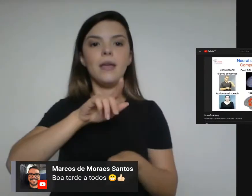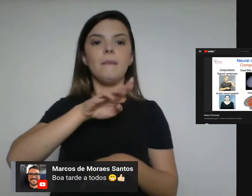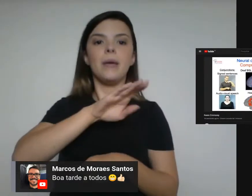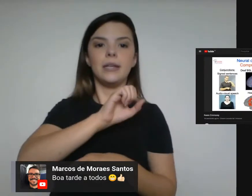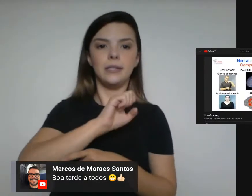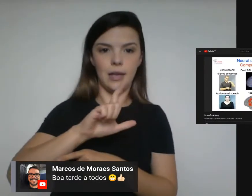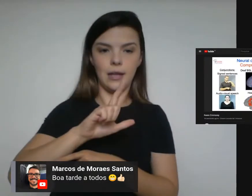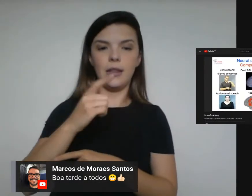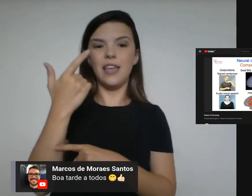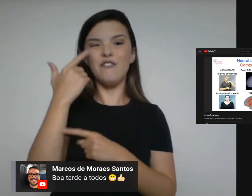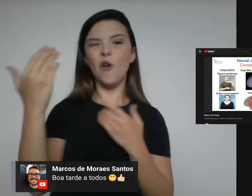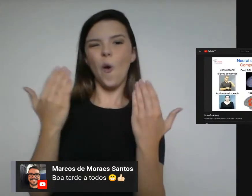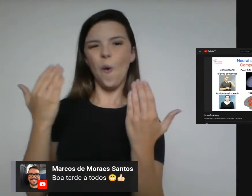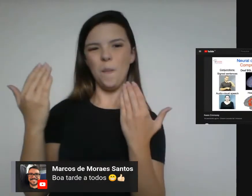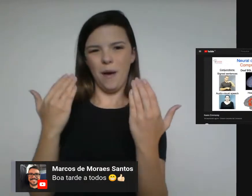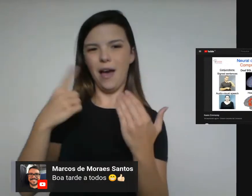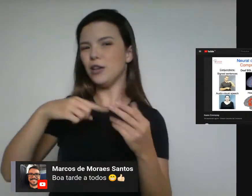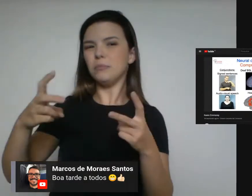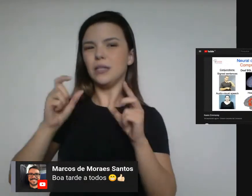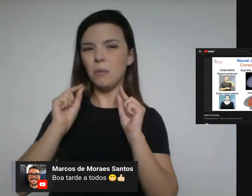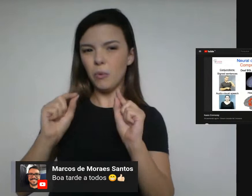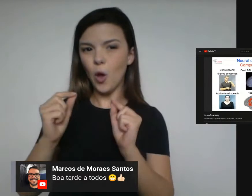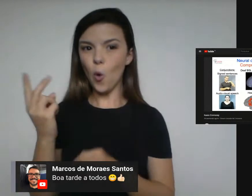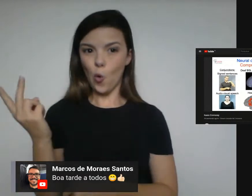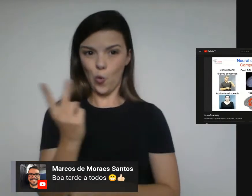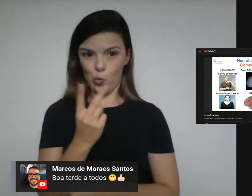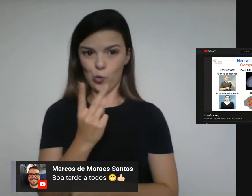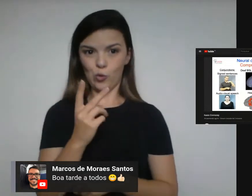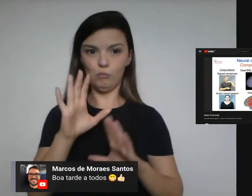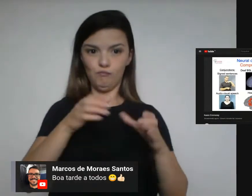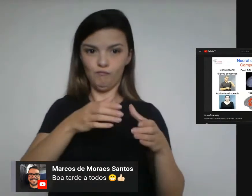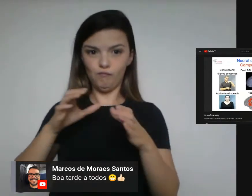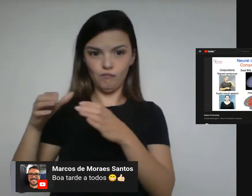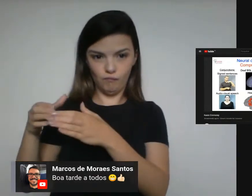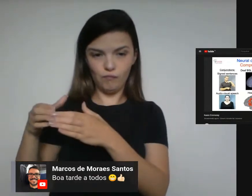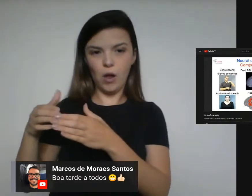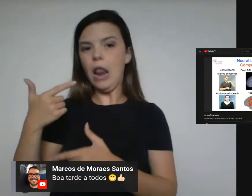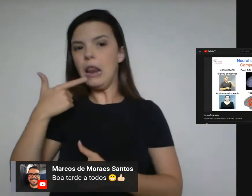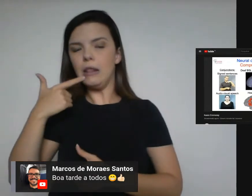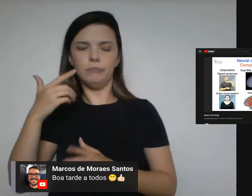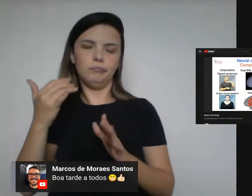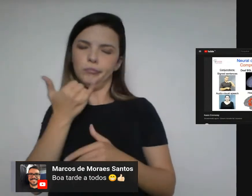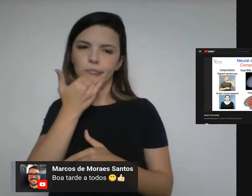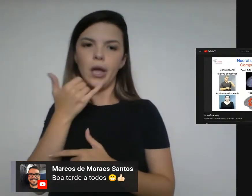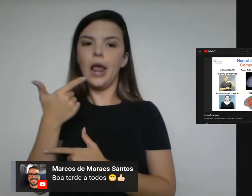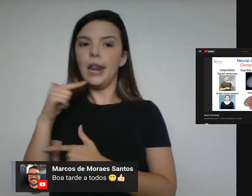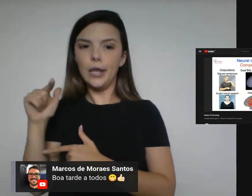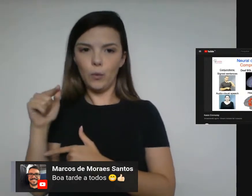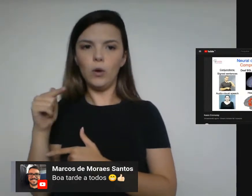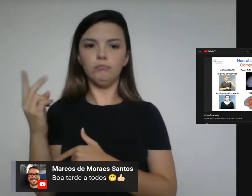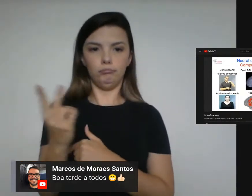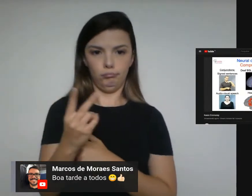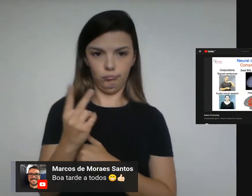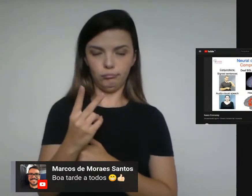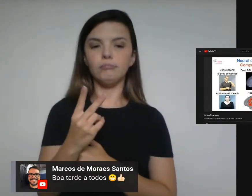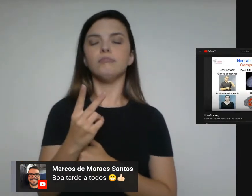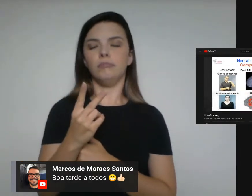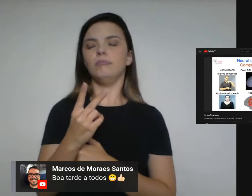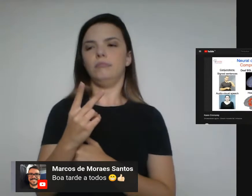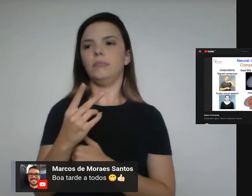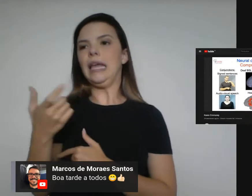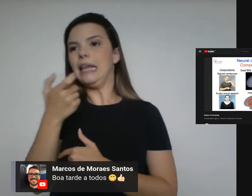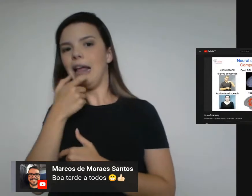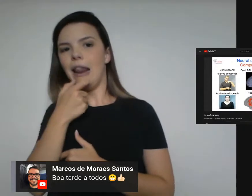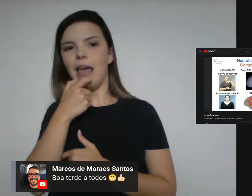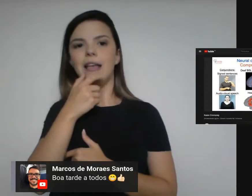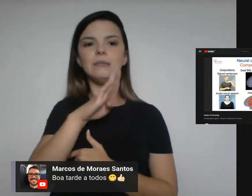And so one of the things you can see is for both languages, sign and speech, you see bilateral activation in both hemispheres of the